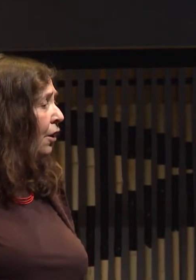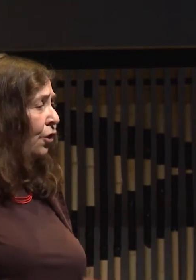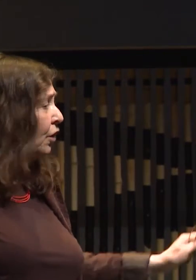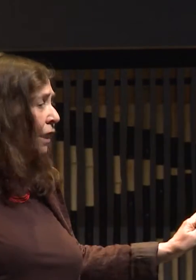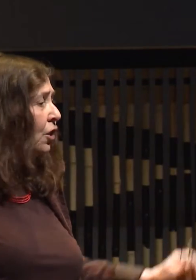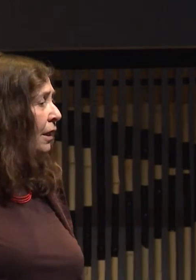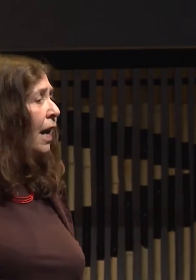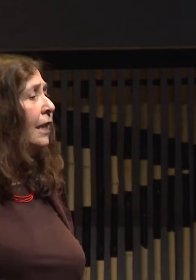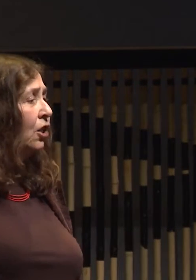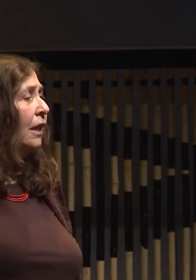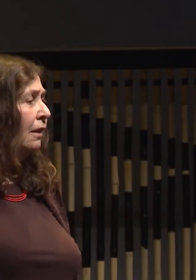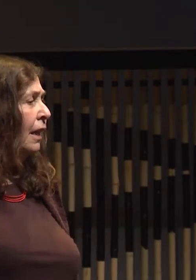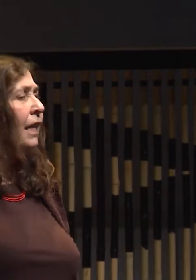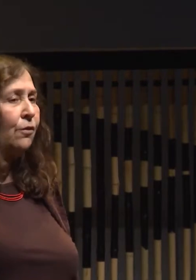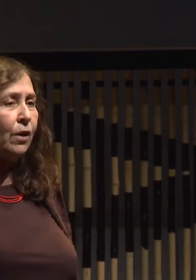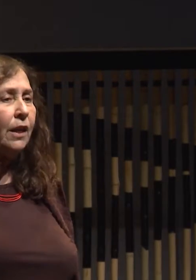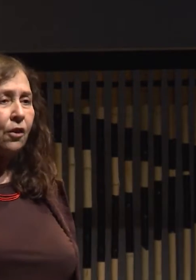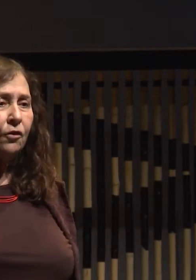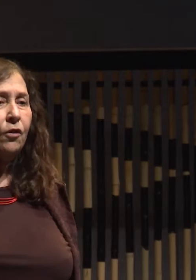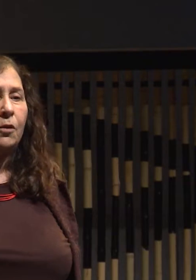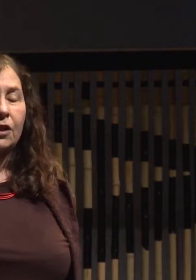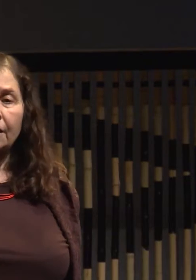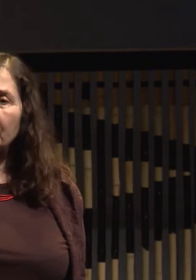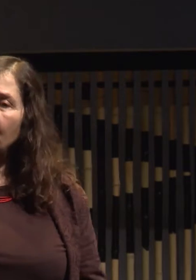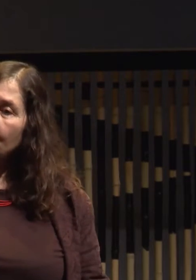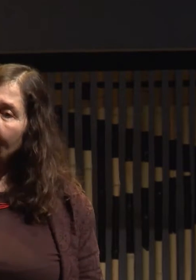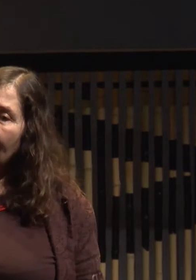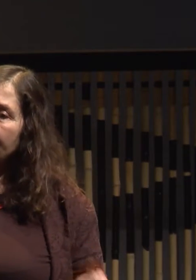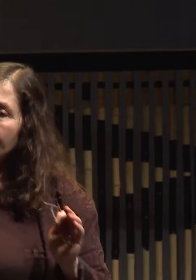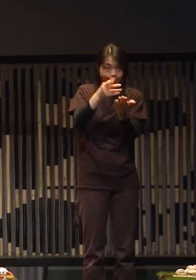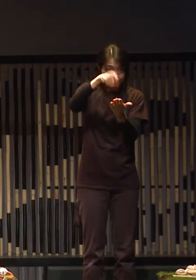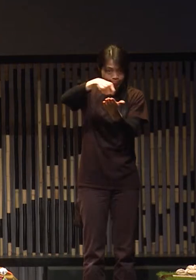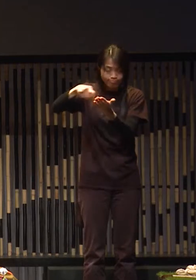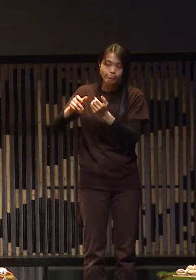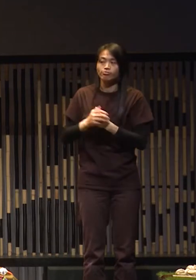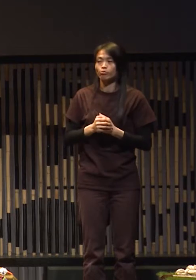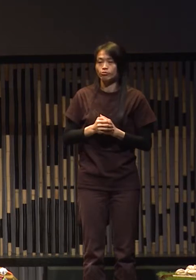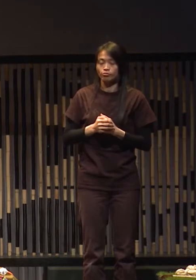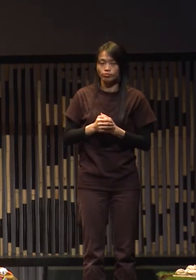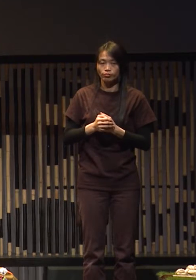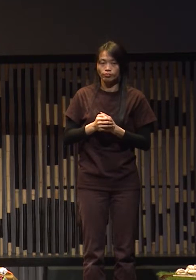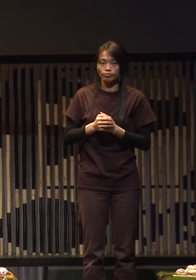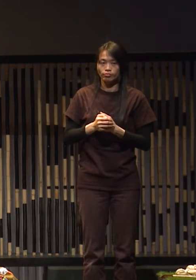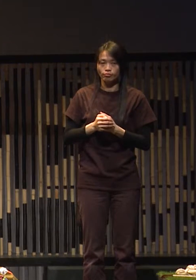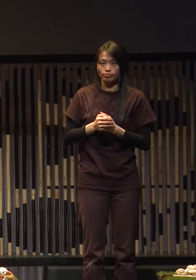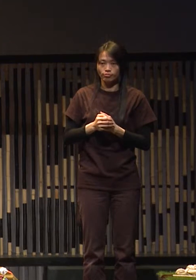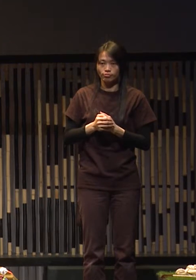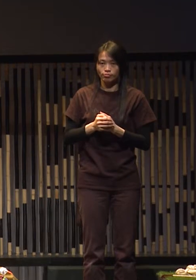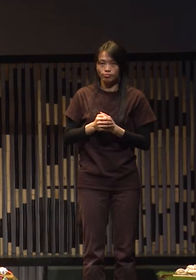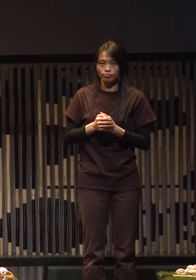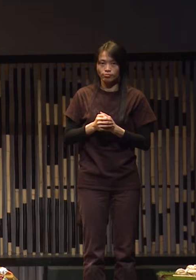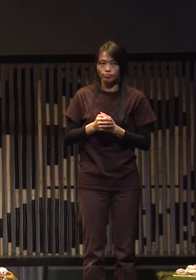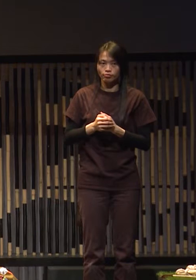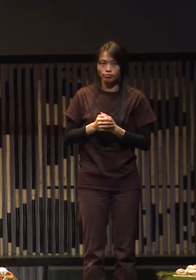somebody who teaches Tai Chi is really contributing to an anti-capitalist world because they've